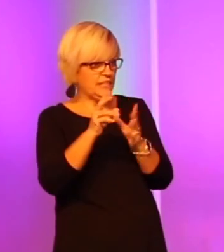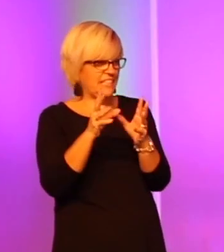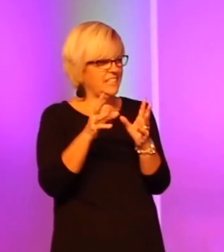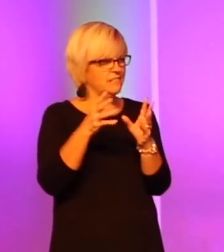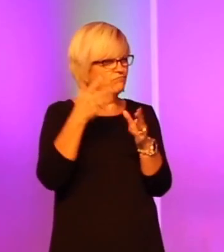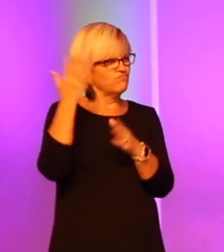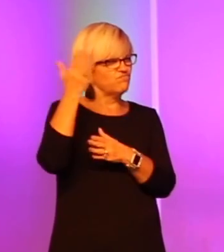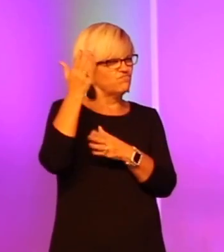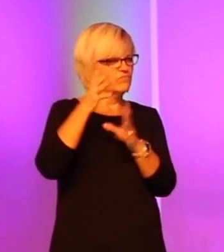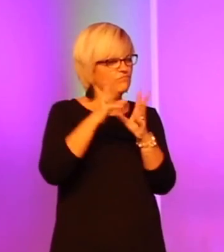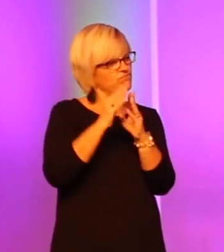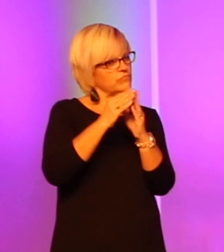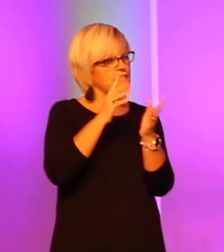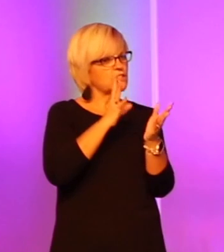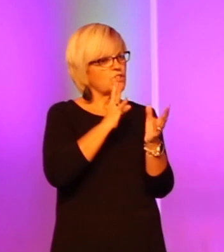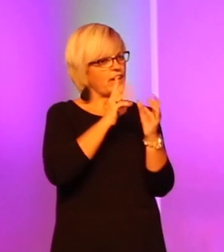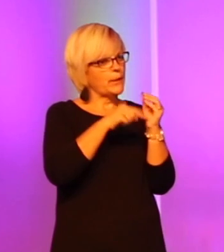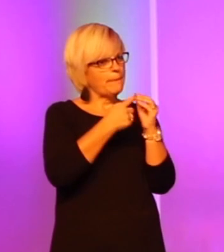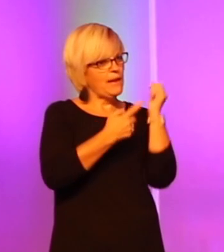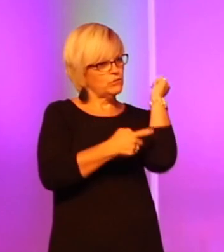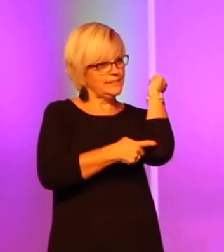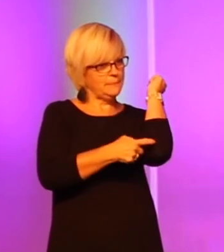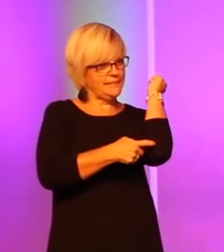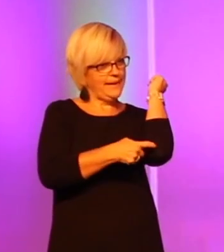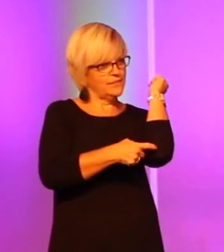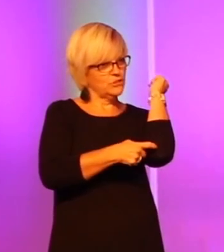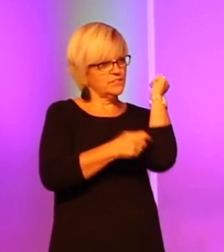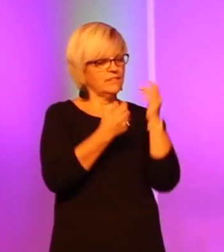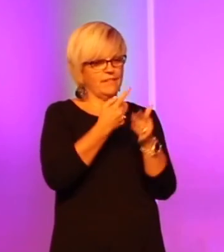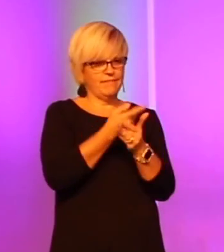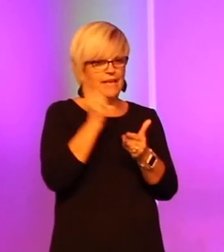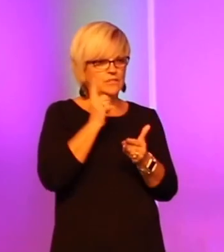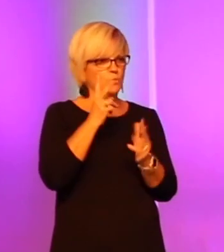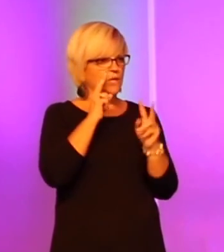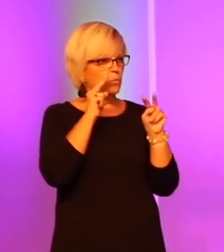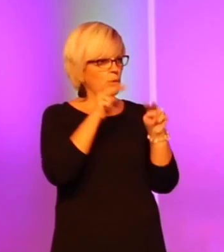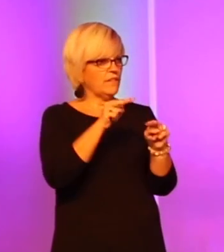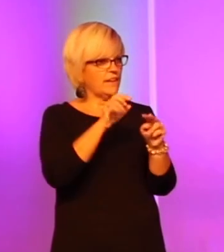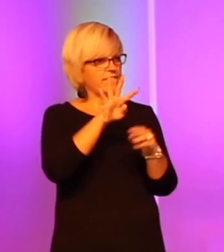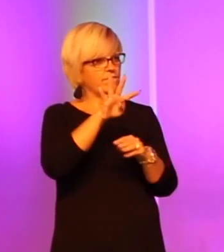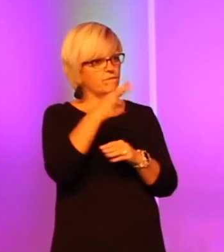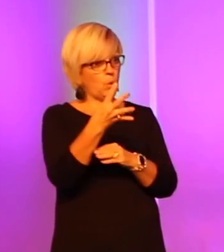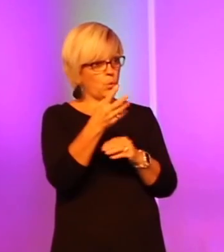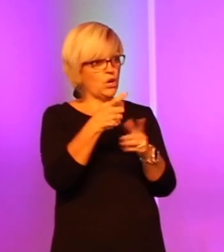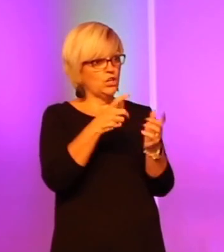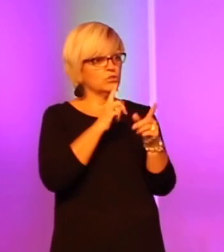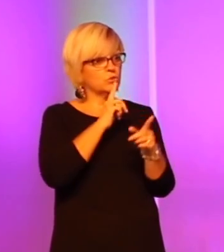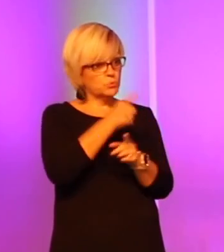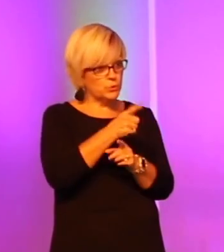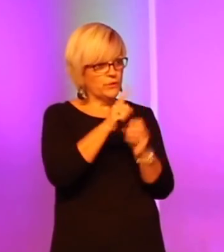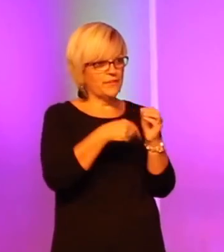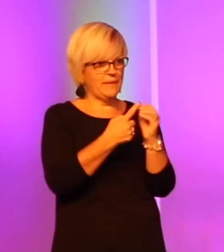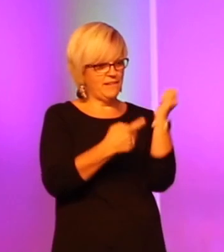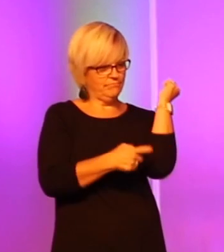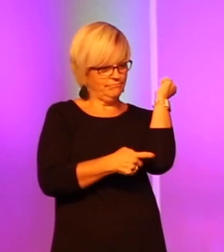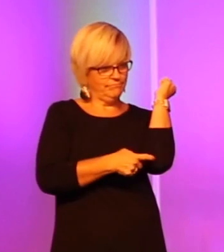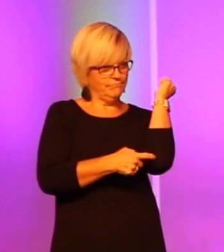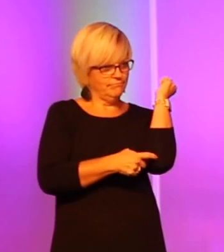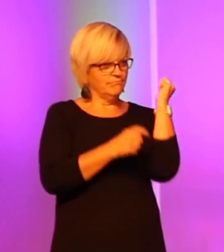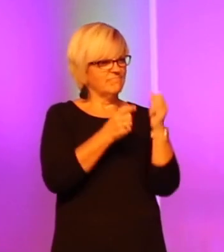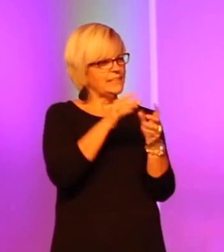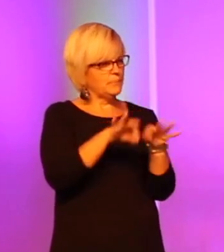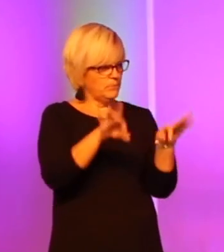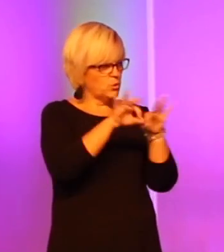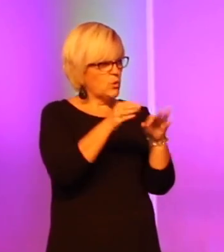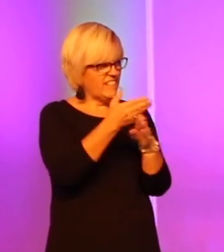temptation. Last week we looked at 4 truths about temptation. There are certain things about this issue in our life that we need to